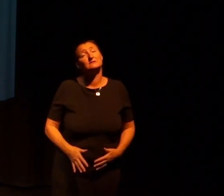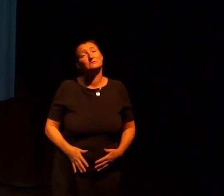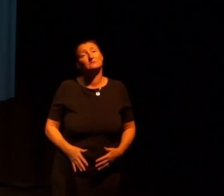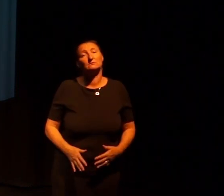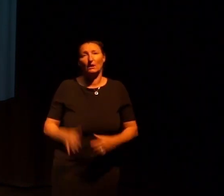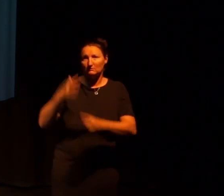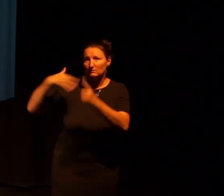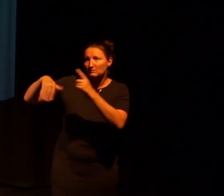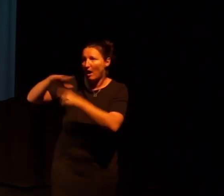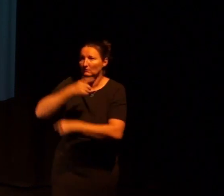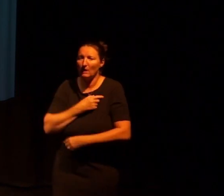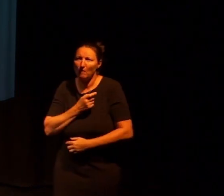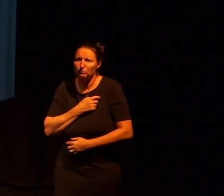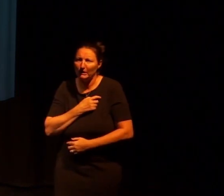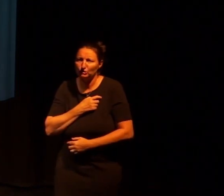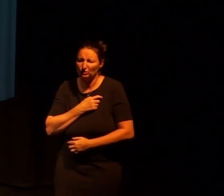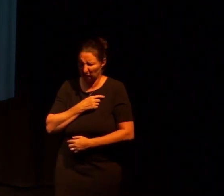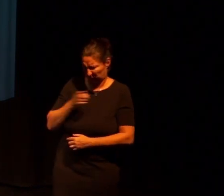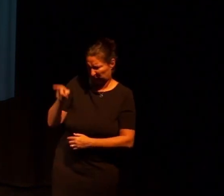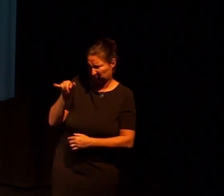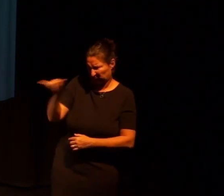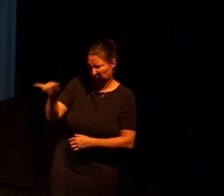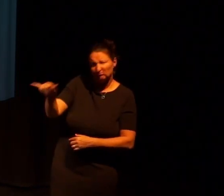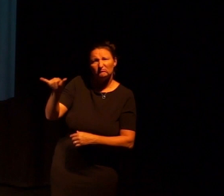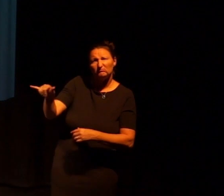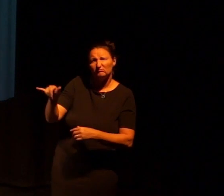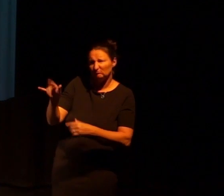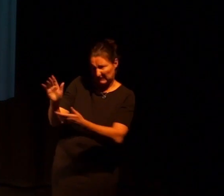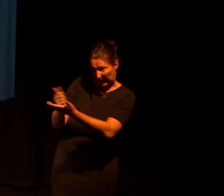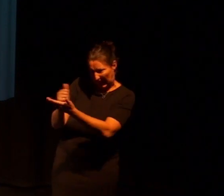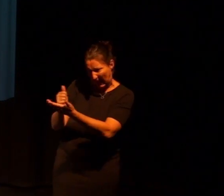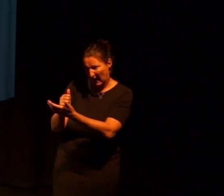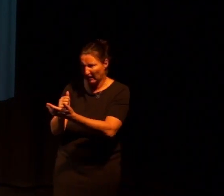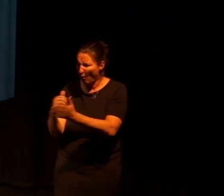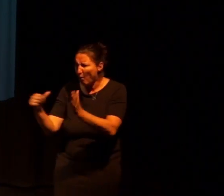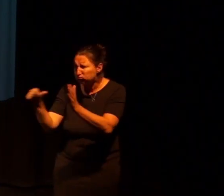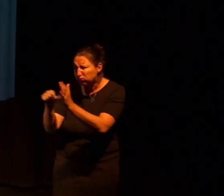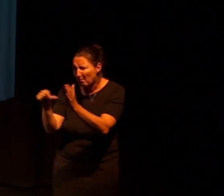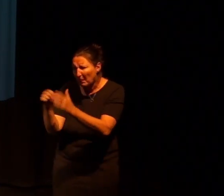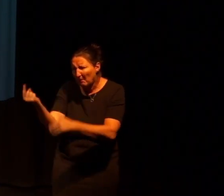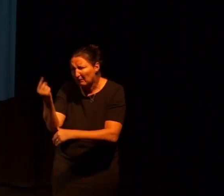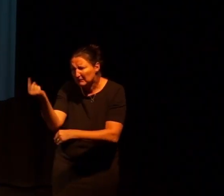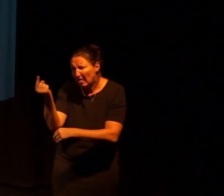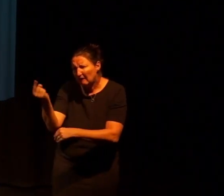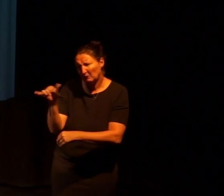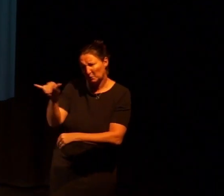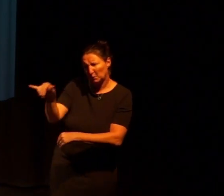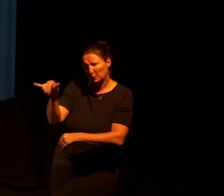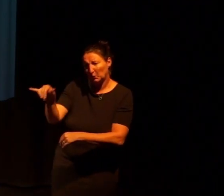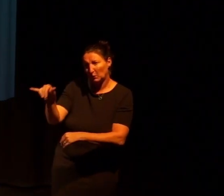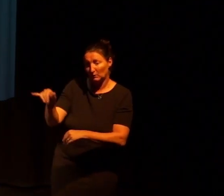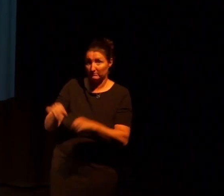Societal apprehensions, wild guesses about her character, sexuality, or some weird internal problems,